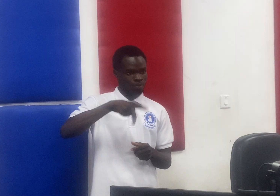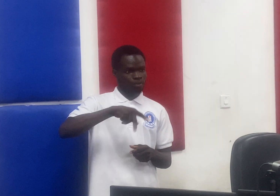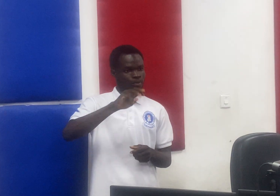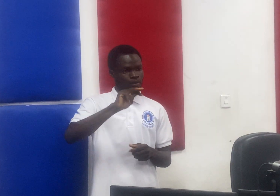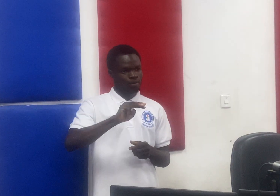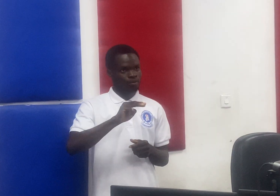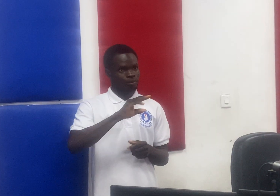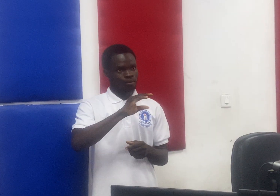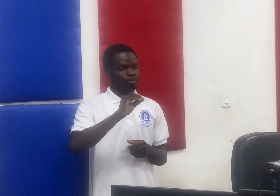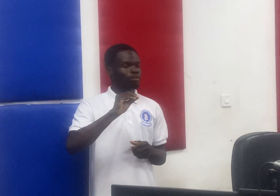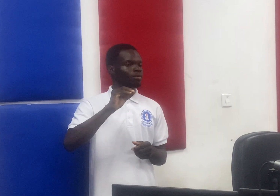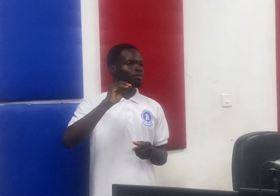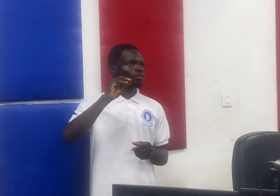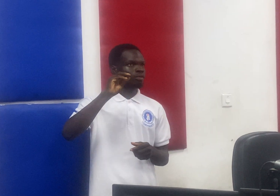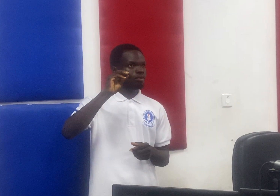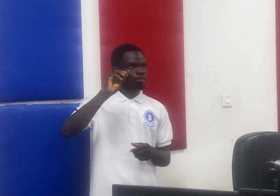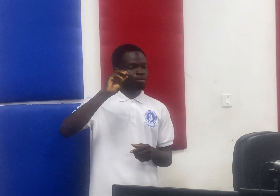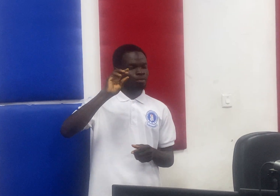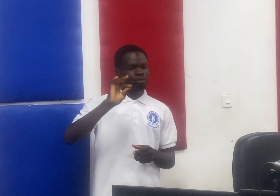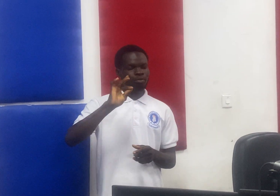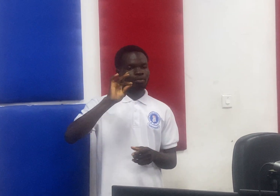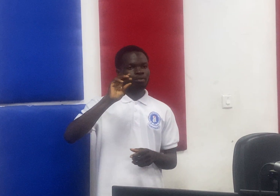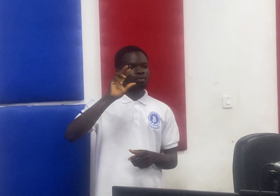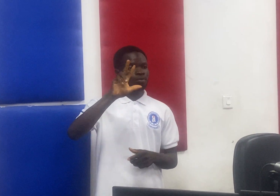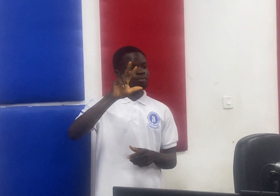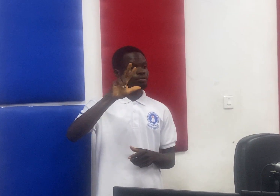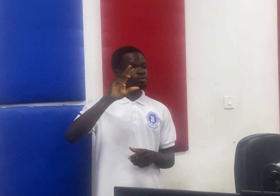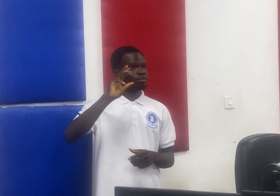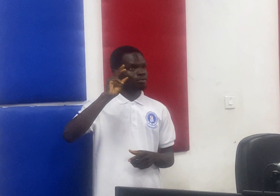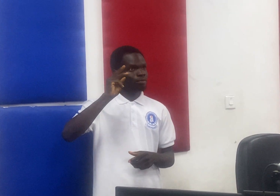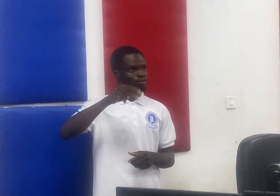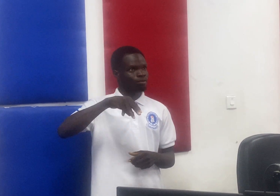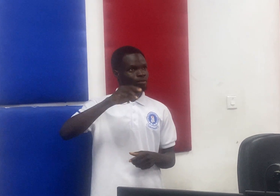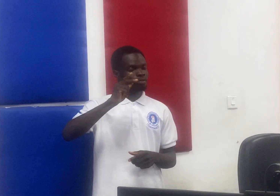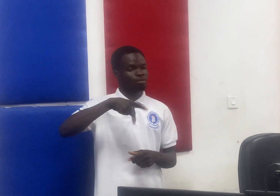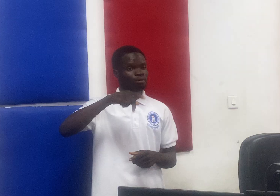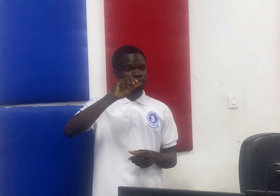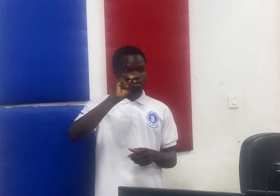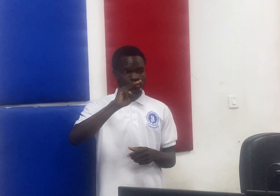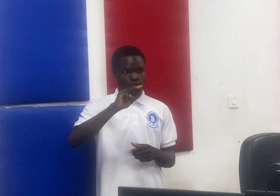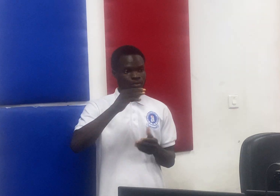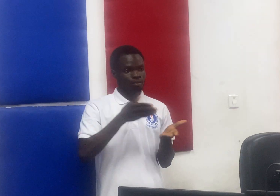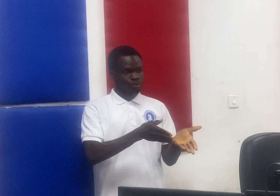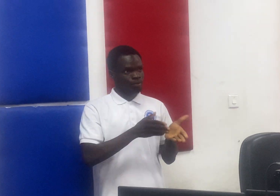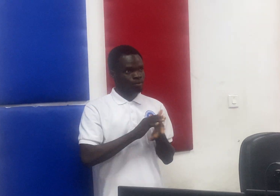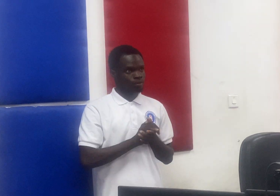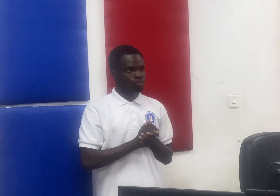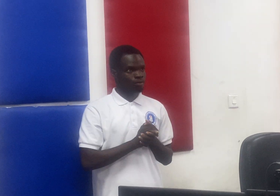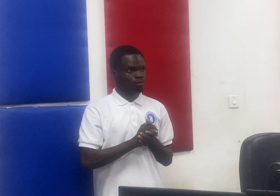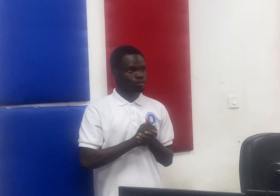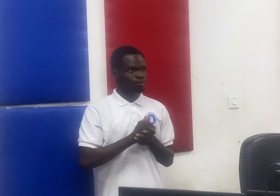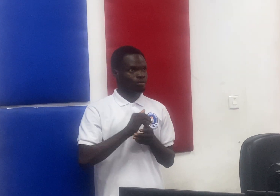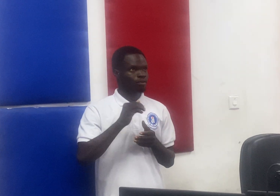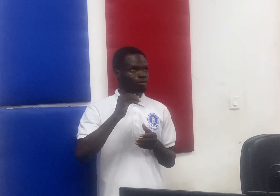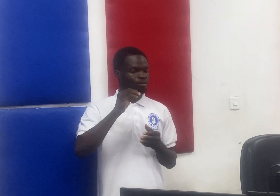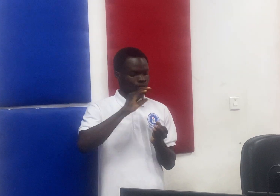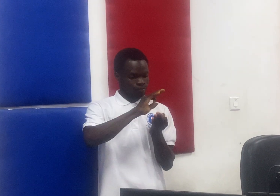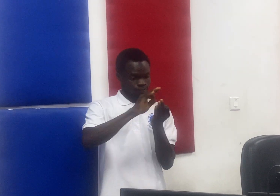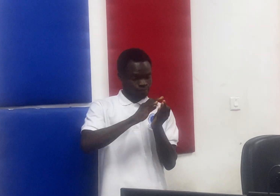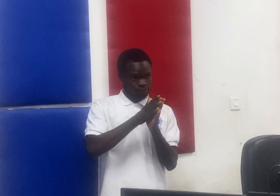p.m. Remember, we are live on Facebook via Radio Windy Bay 98.3 FM. The Disability